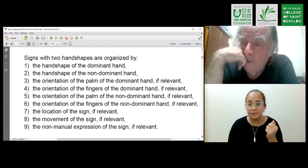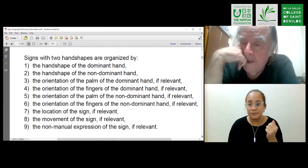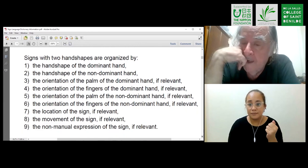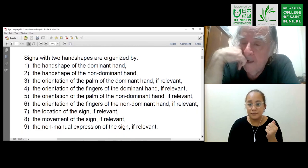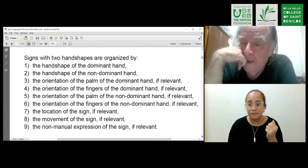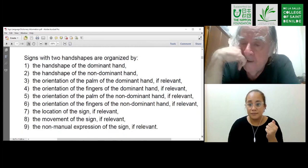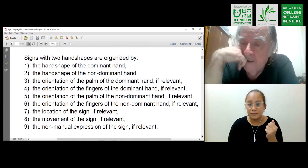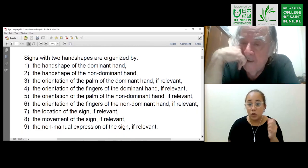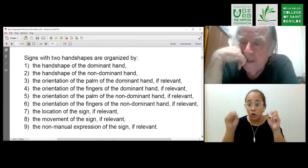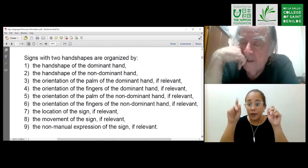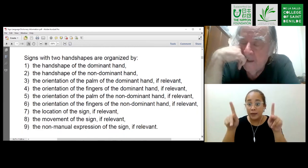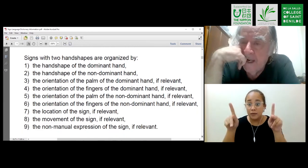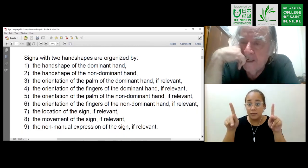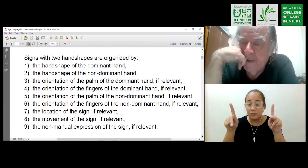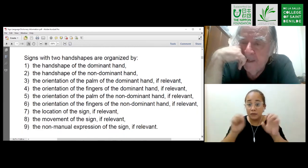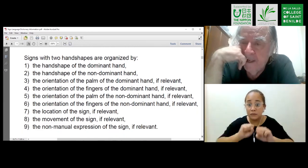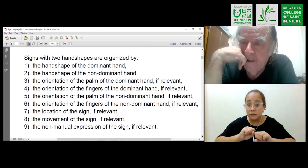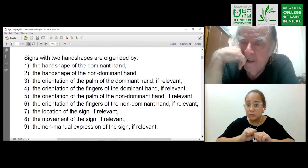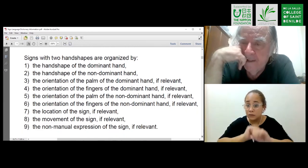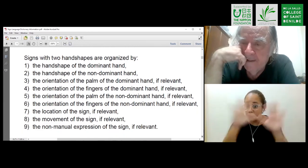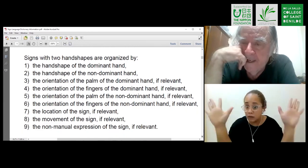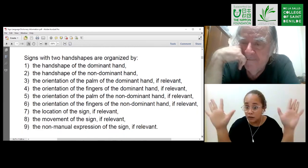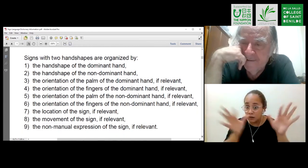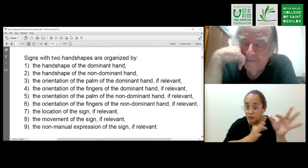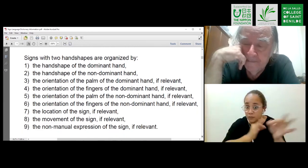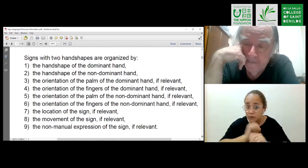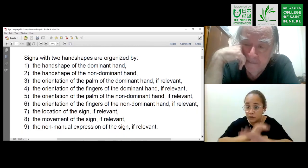Okay? Did I explain that clearly enough?